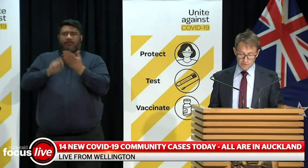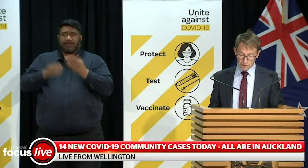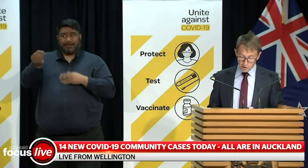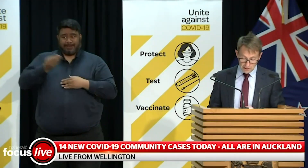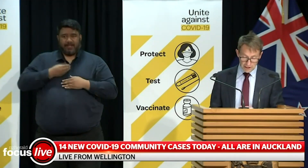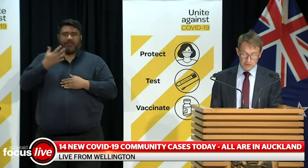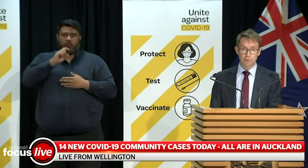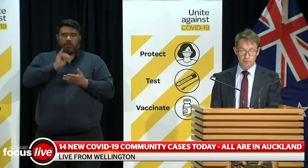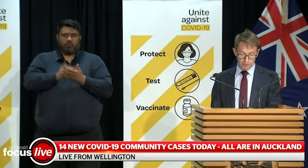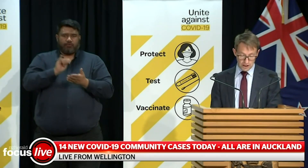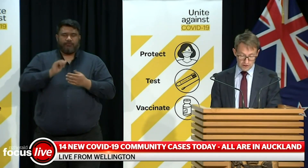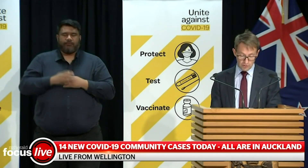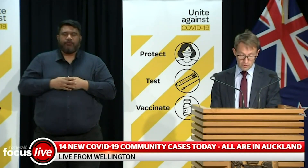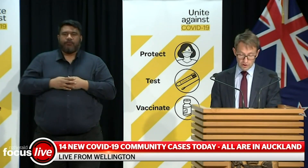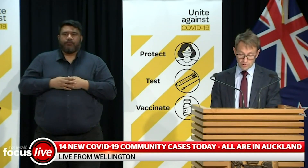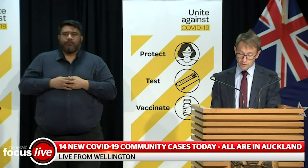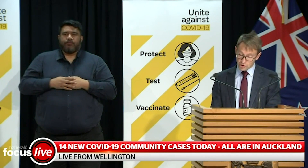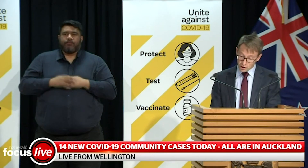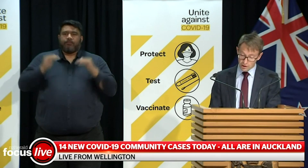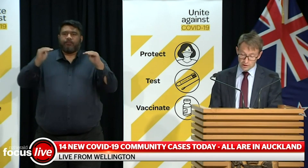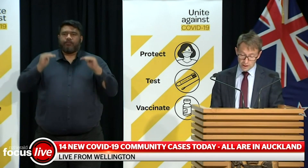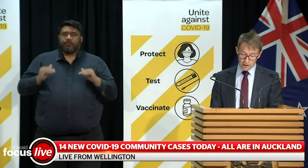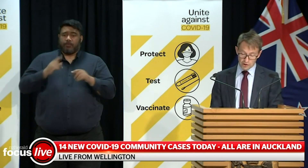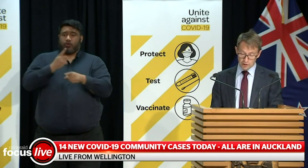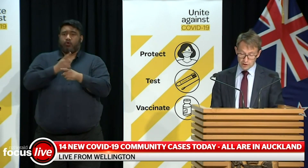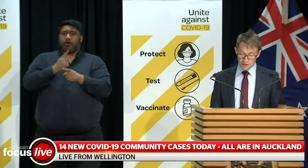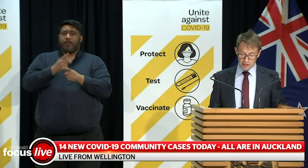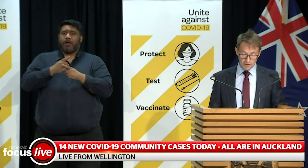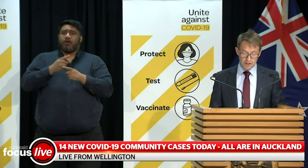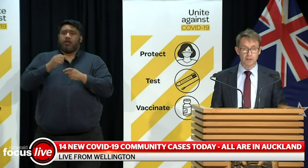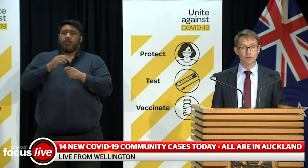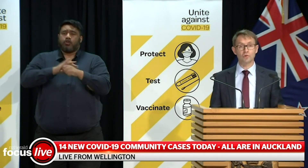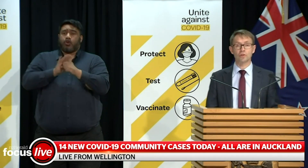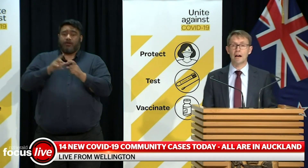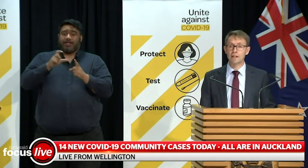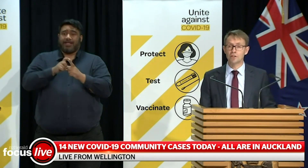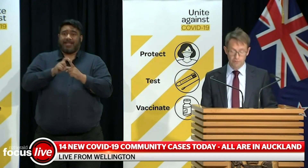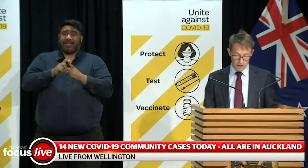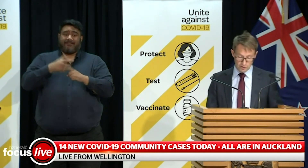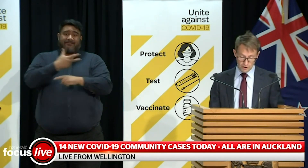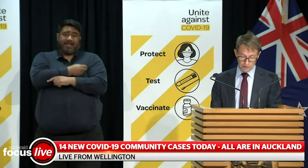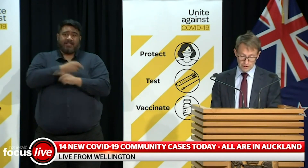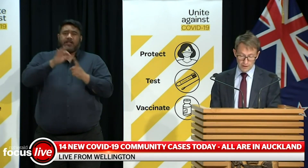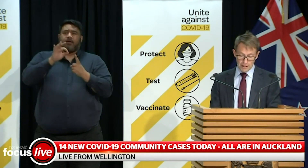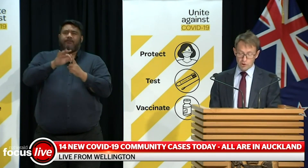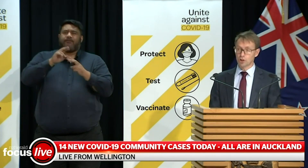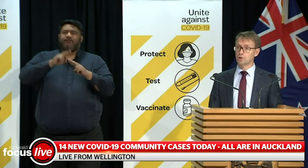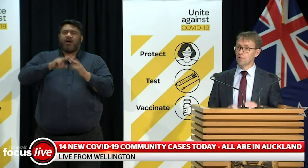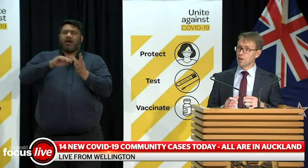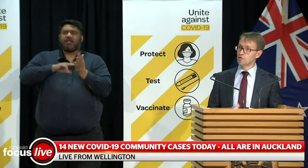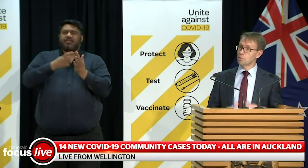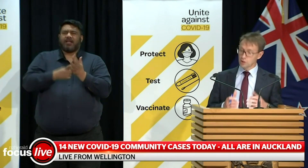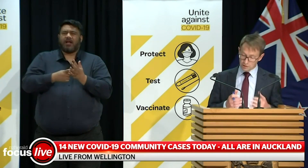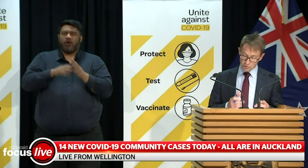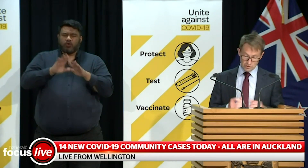You would have seen very early announcement from Pfizer of the results of their trial of the COVID-19 vaccine in children aged 5 to 11, which